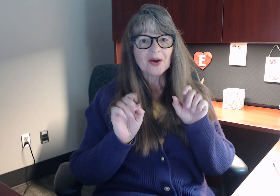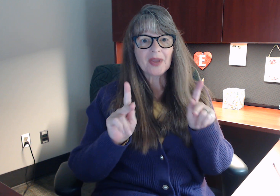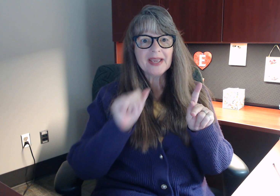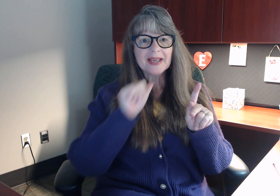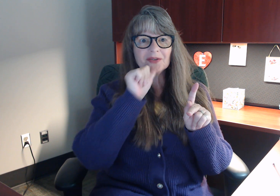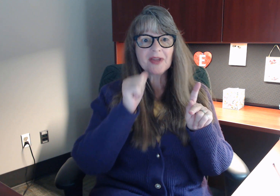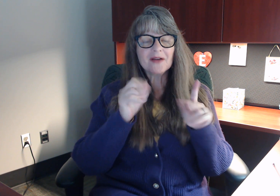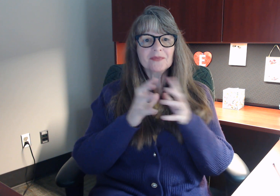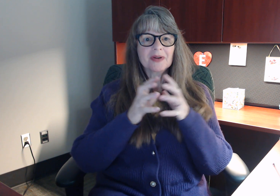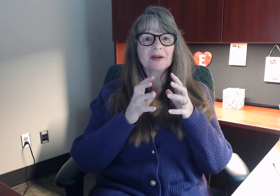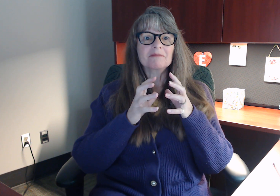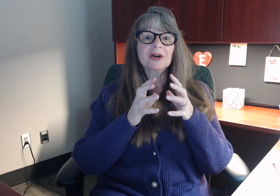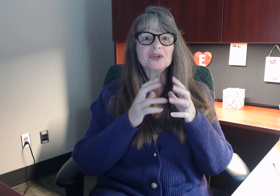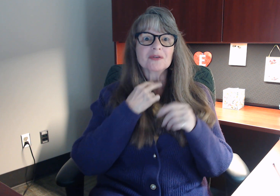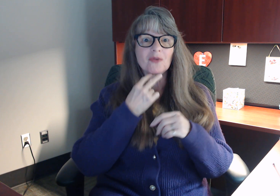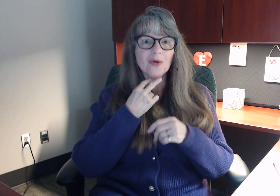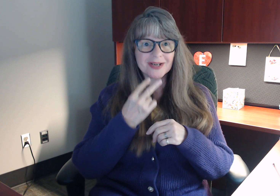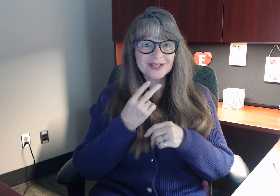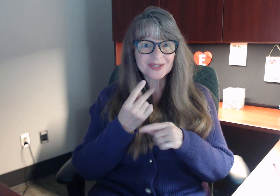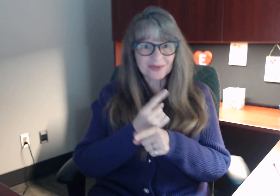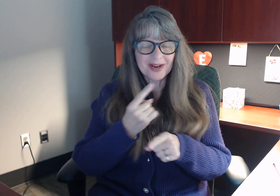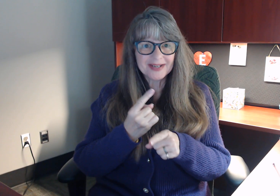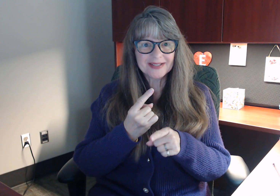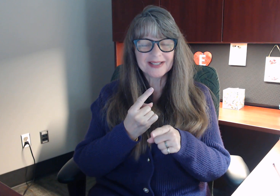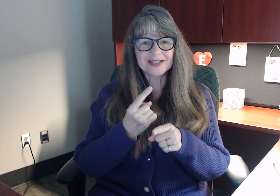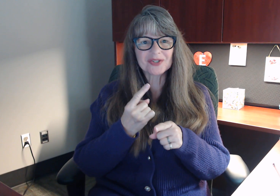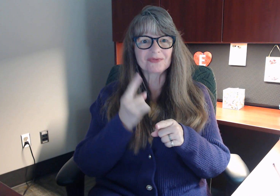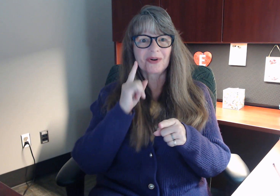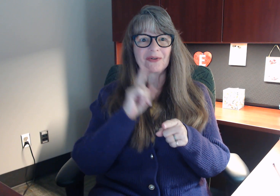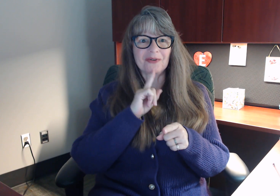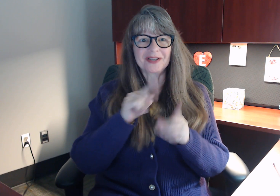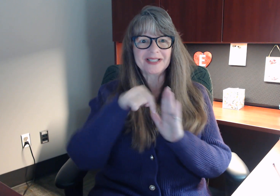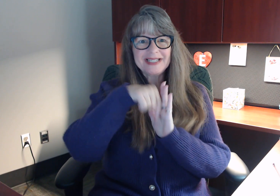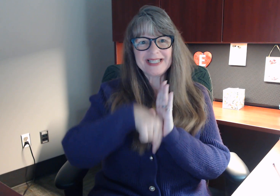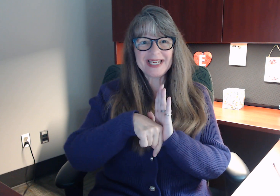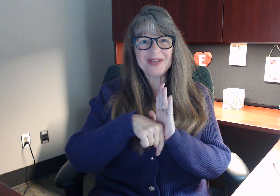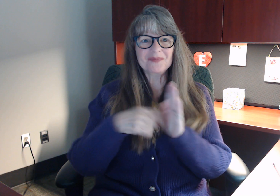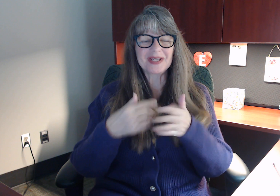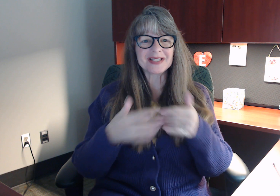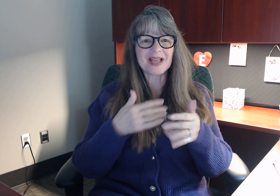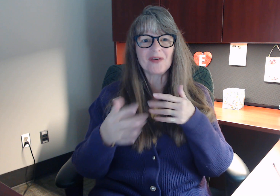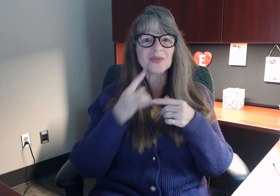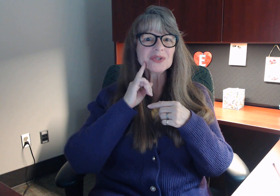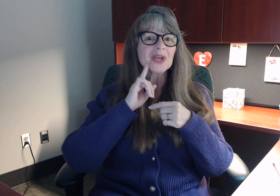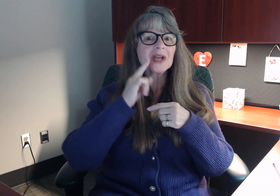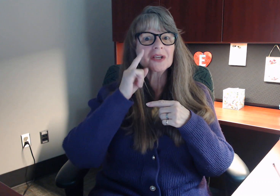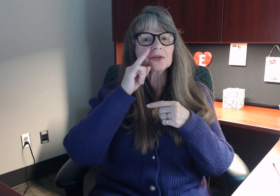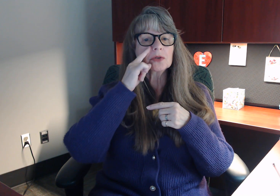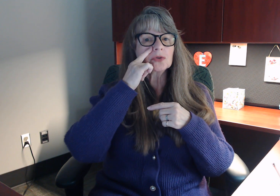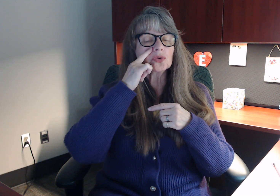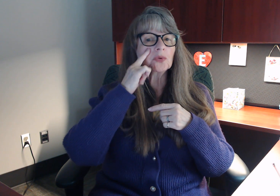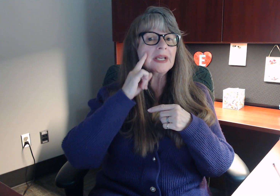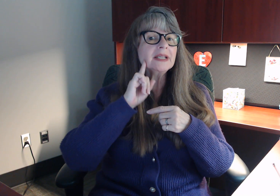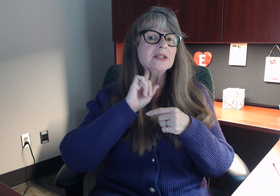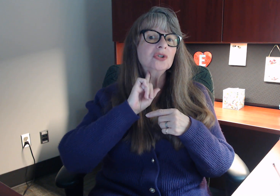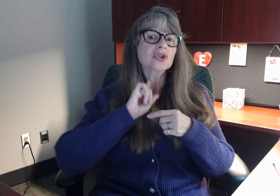Okay, I don't have much of a voice, right? It's really deep because I have all this drainage. So